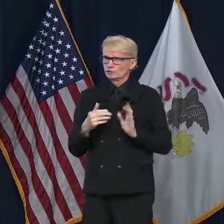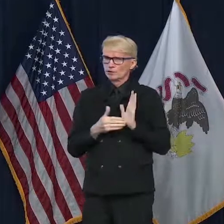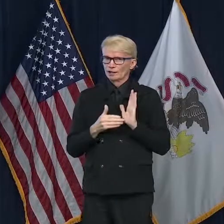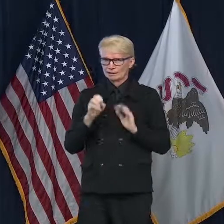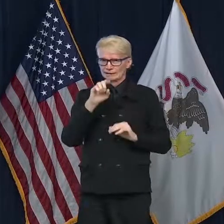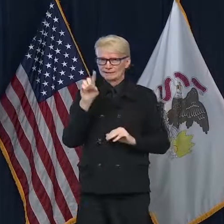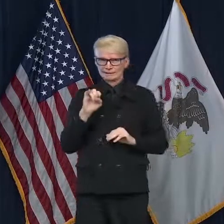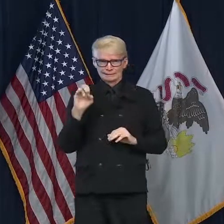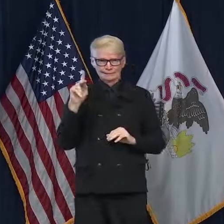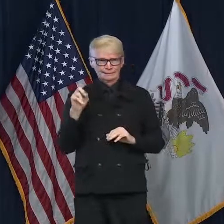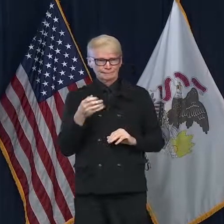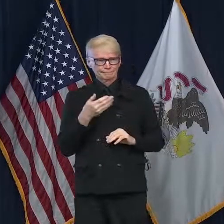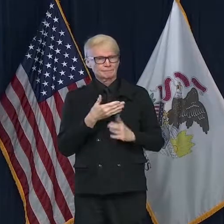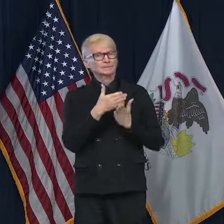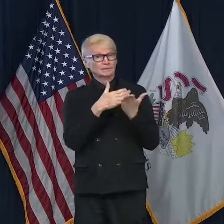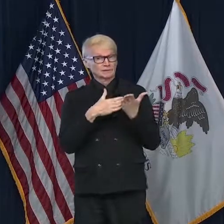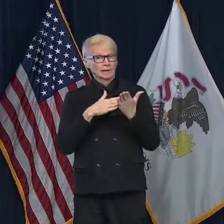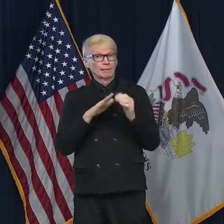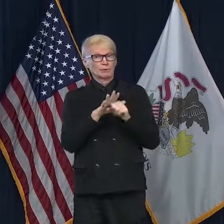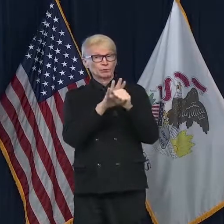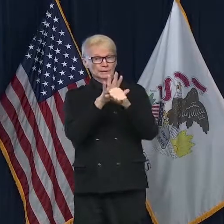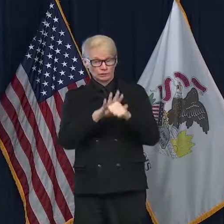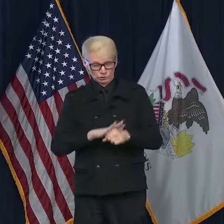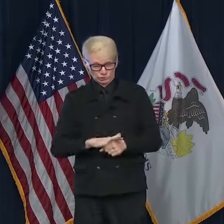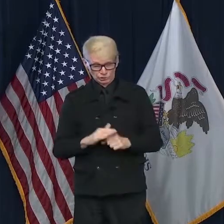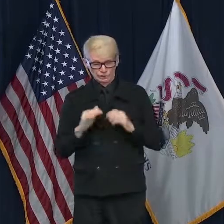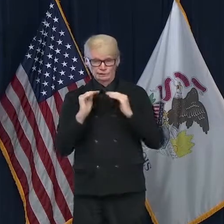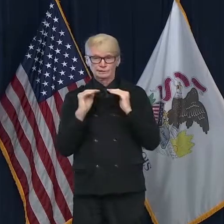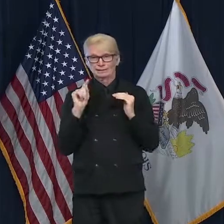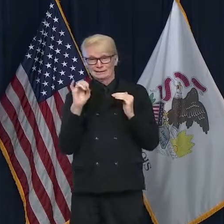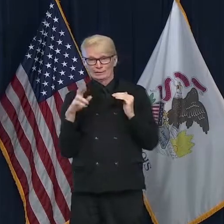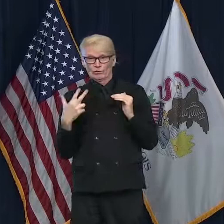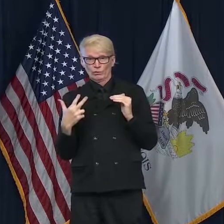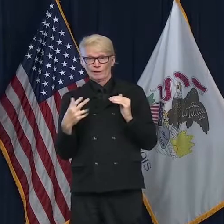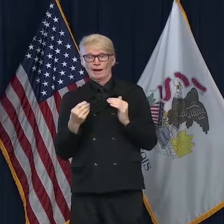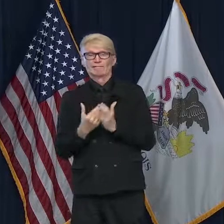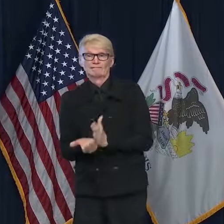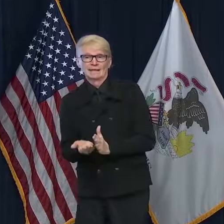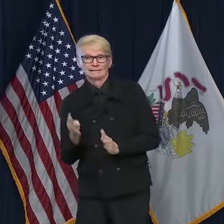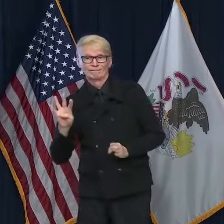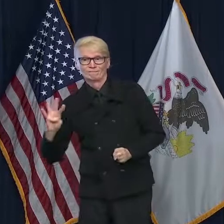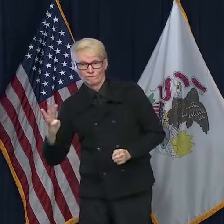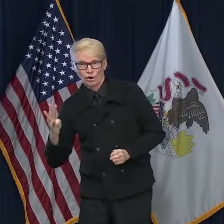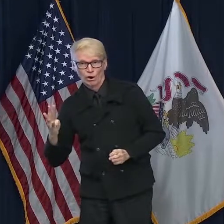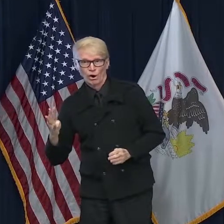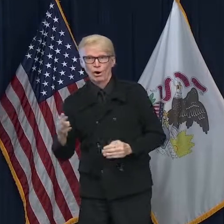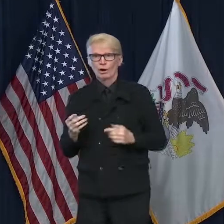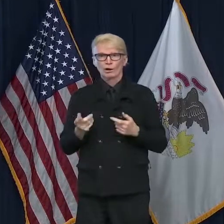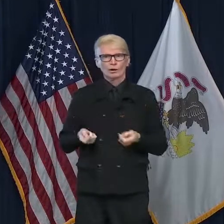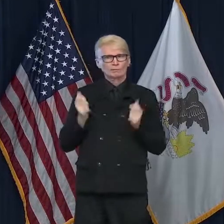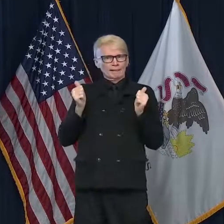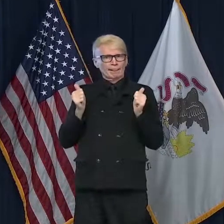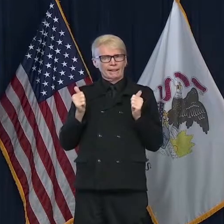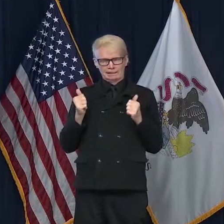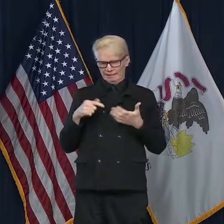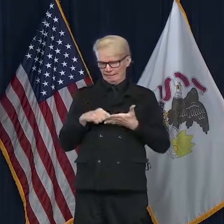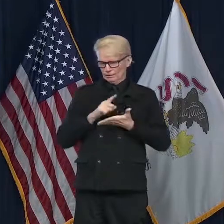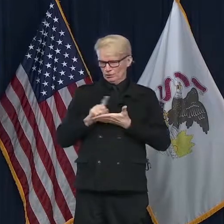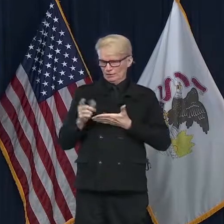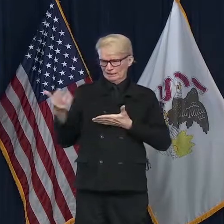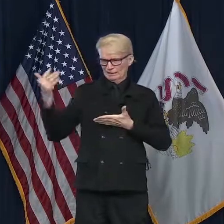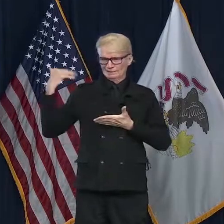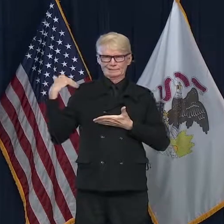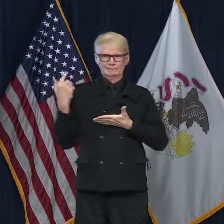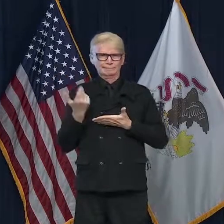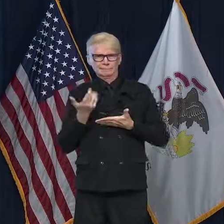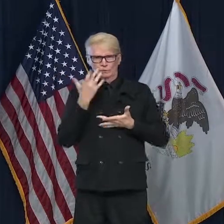you. Some regions went from Tier 3 all the way down to Phase 4 immediately with the adjustments to the mitigation metrics earlier this week. Can you